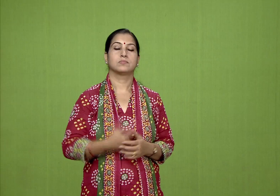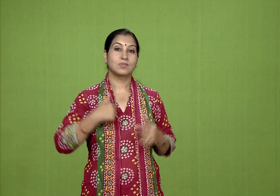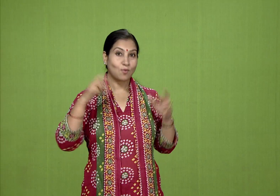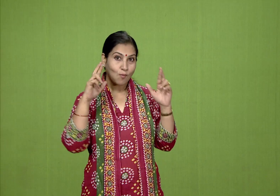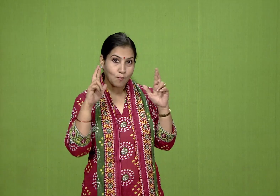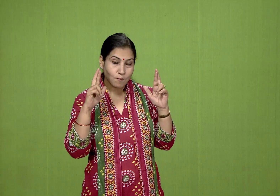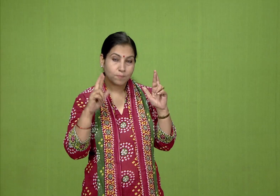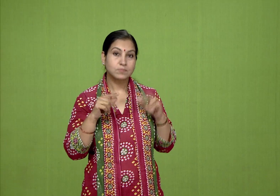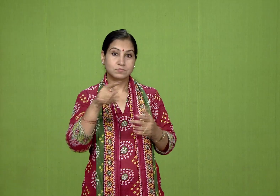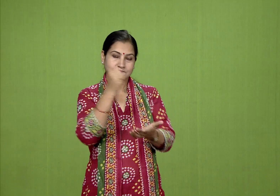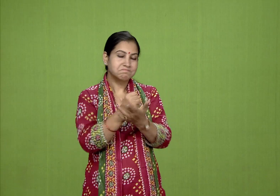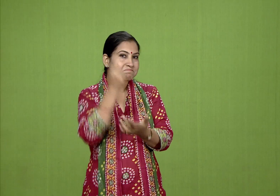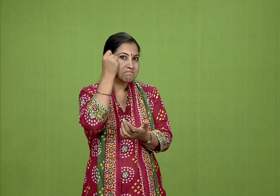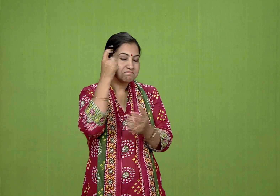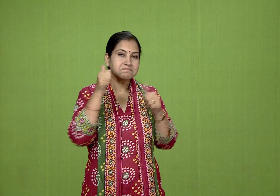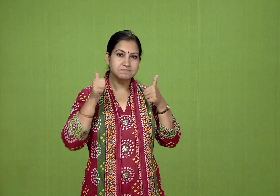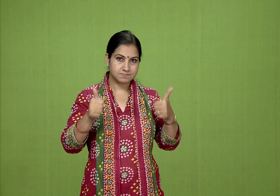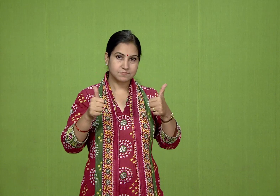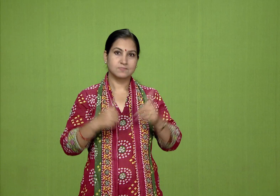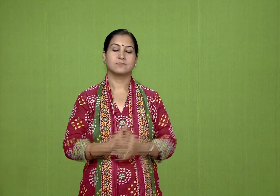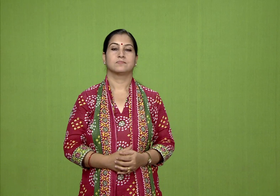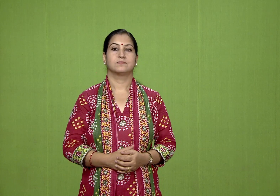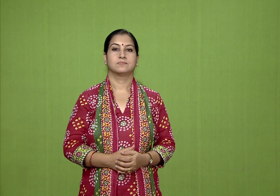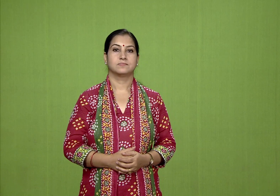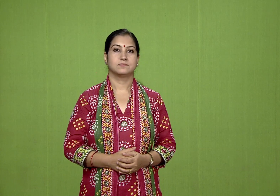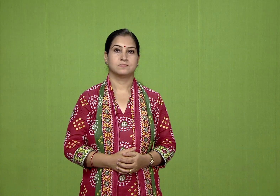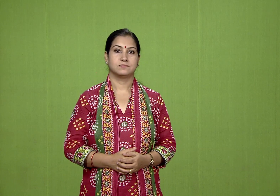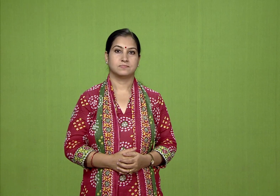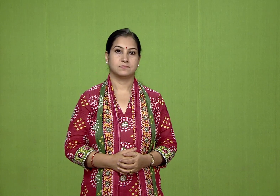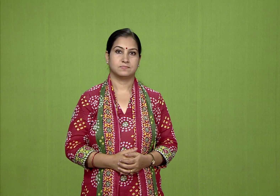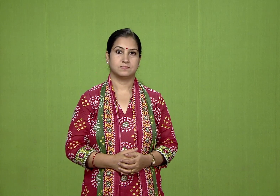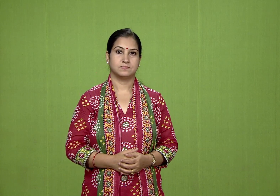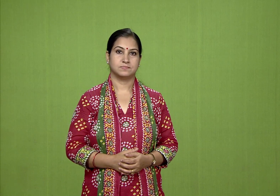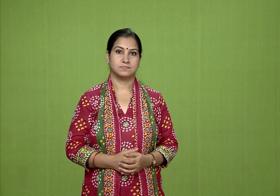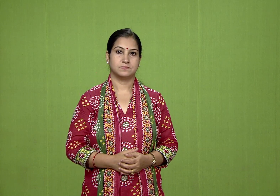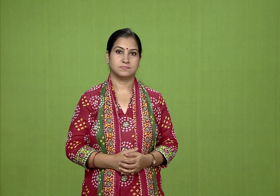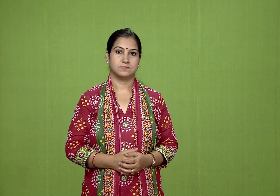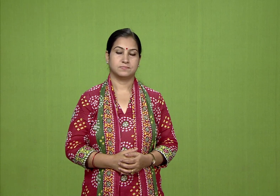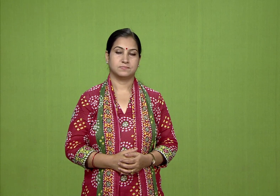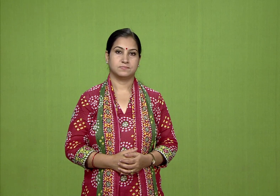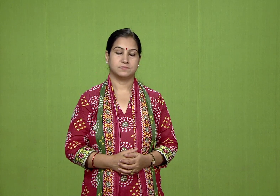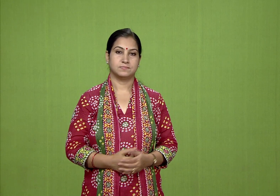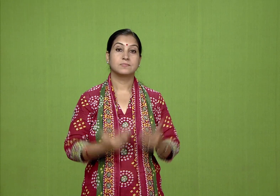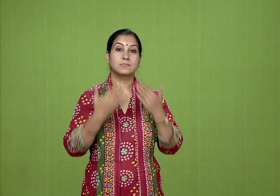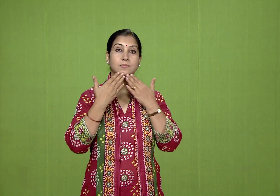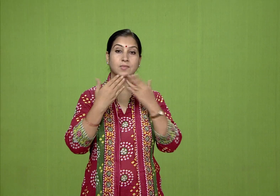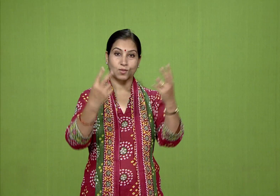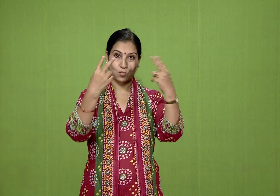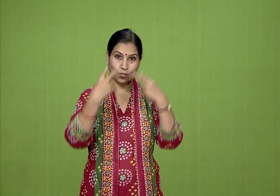I hope you must have understood it well. Thank you for watching.